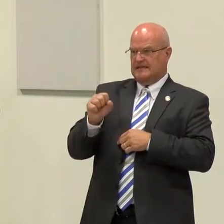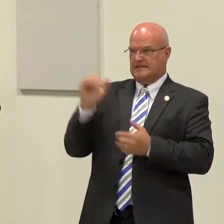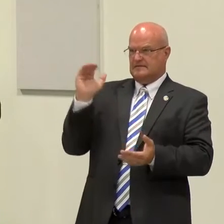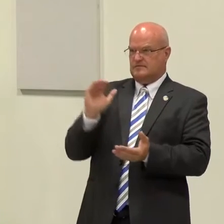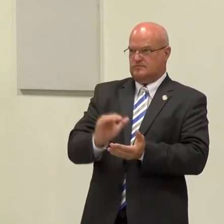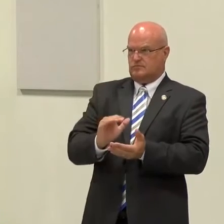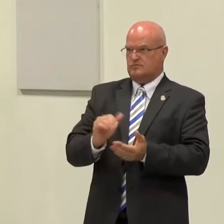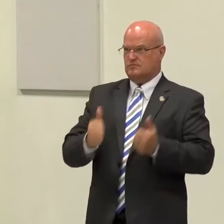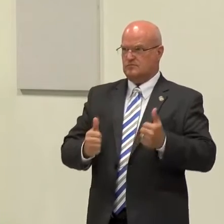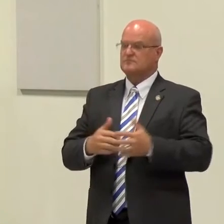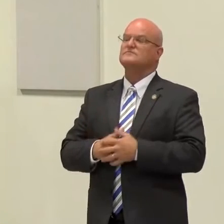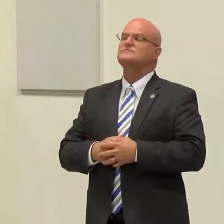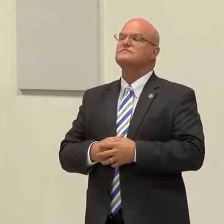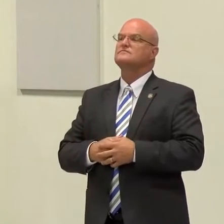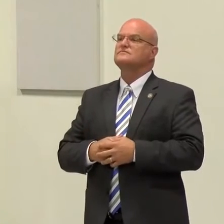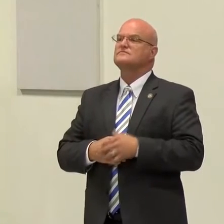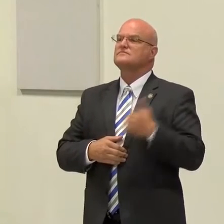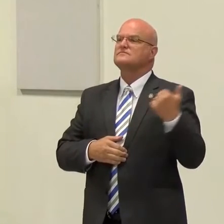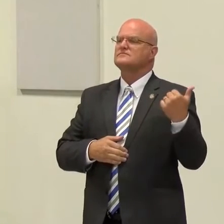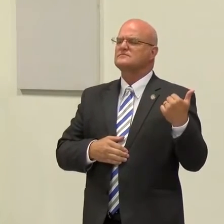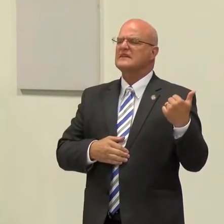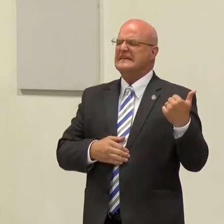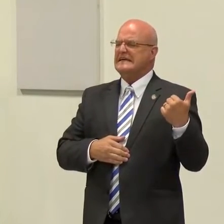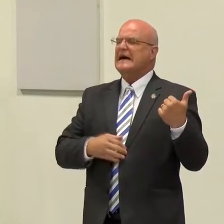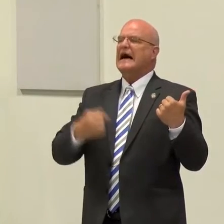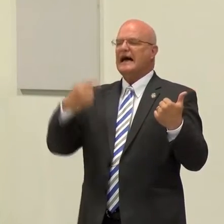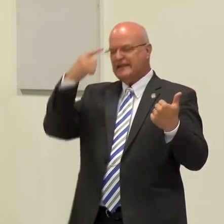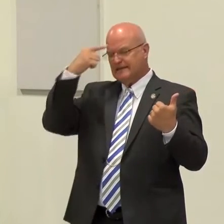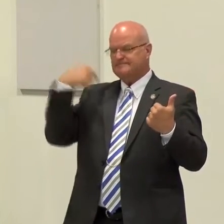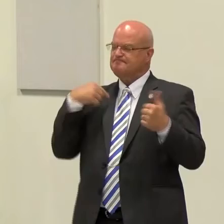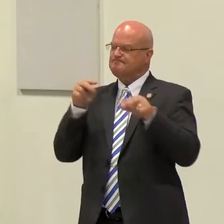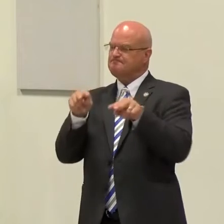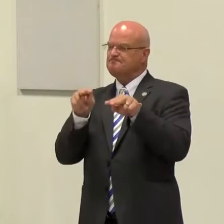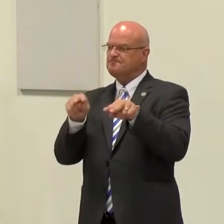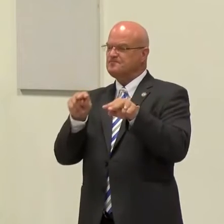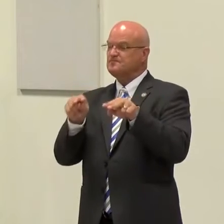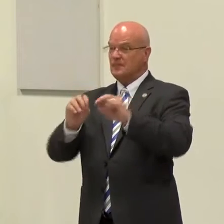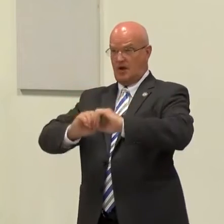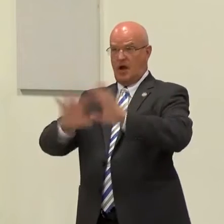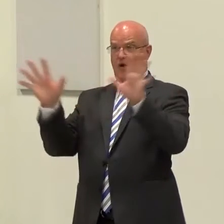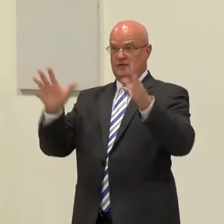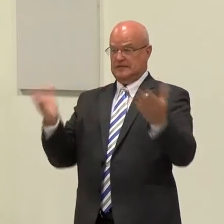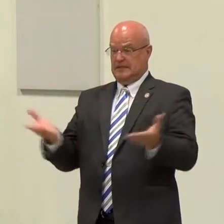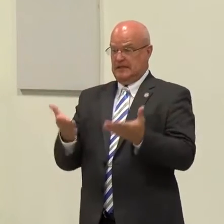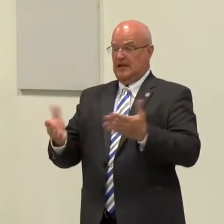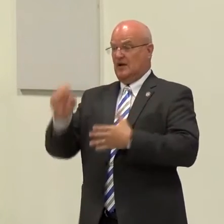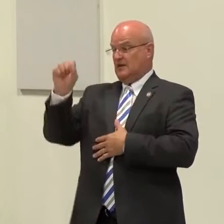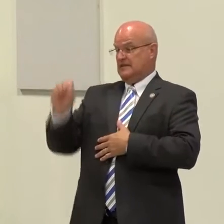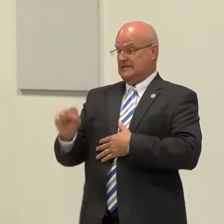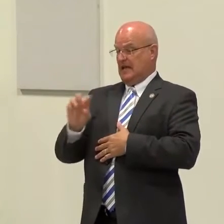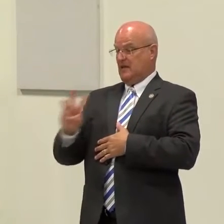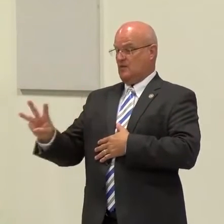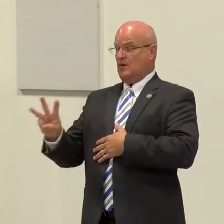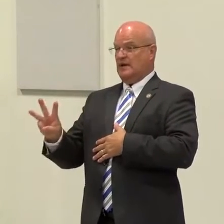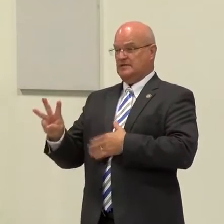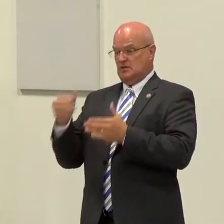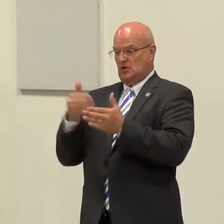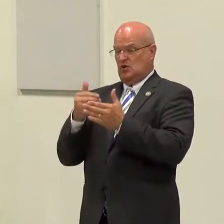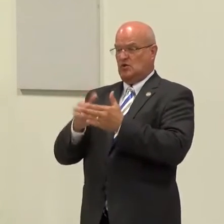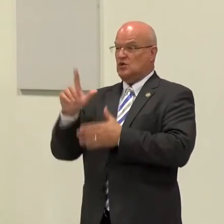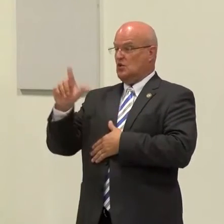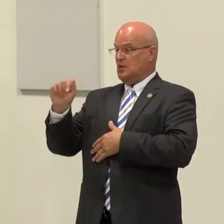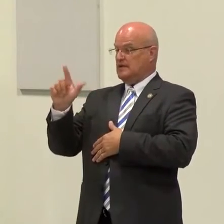process? I think that's something you have to watch. Obviously here in the Southwest, with the closeness